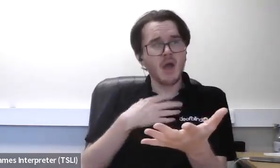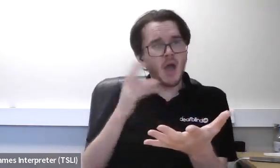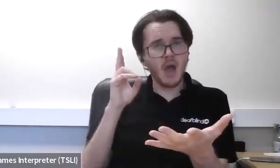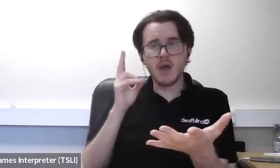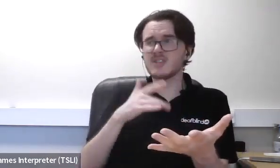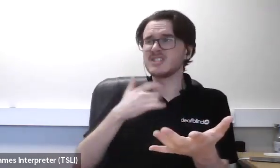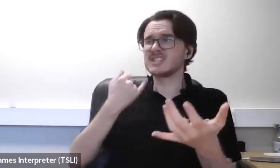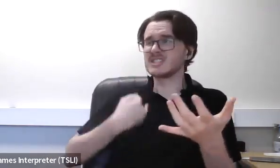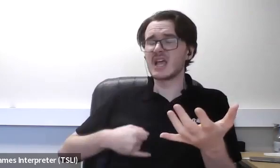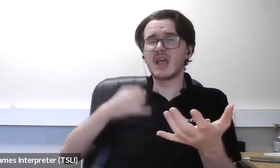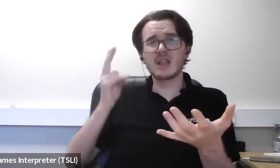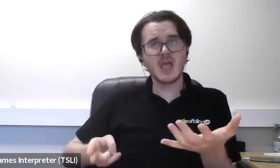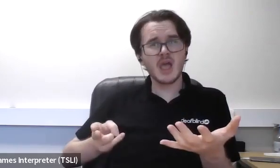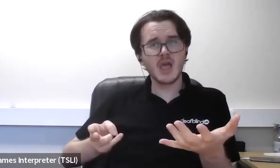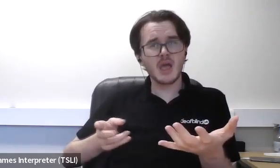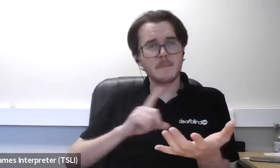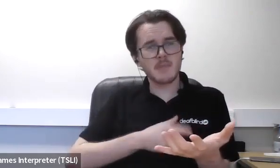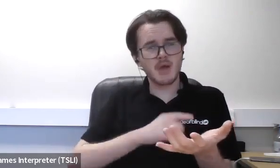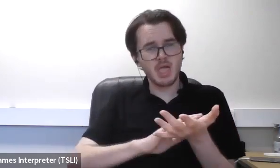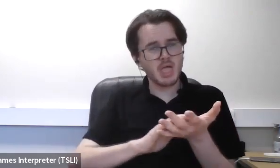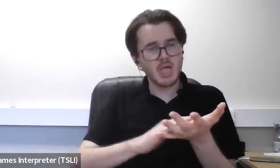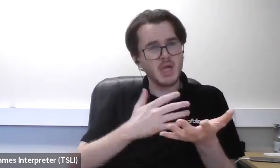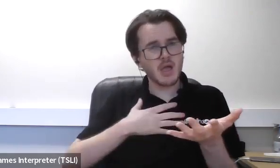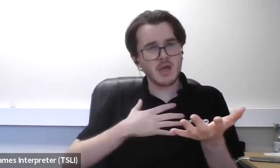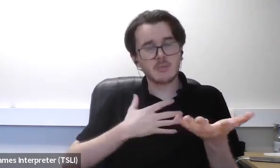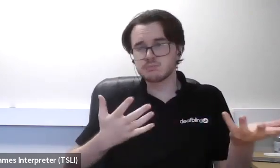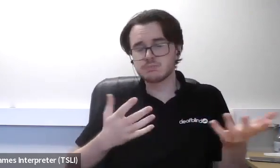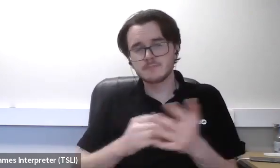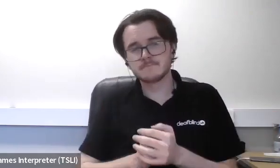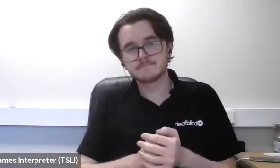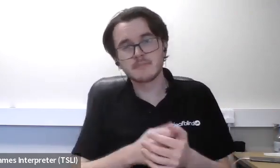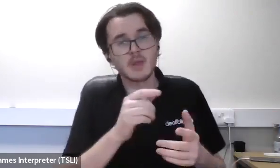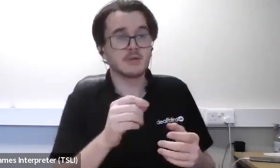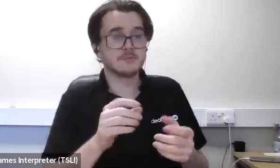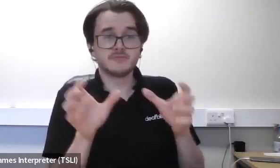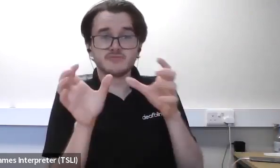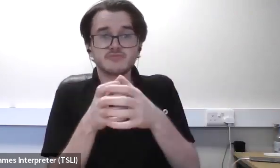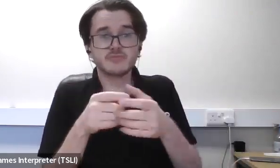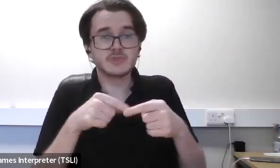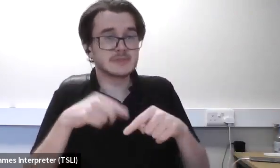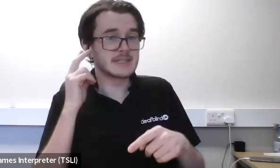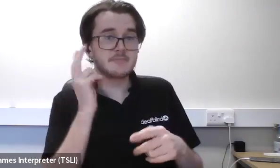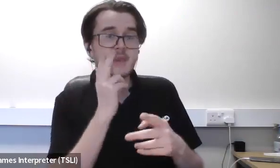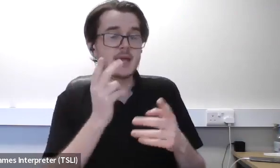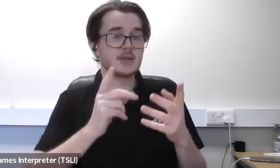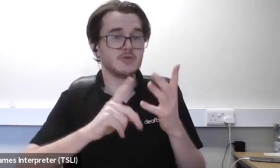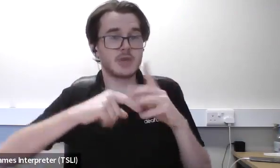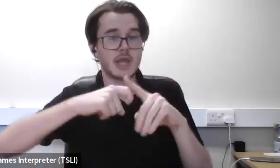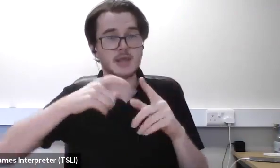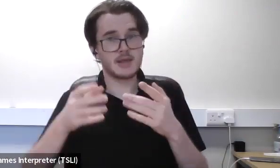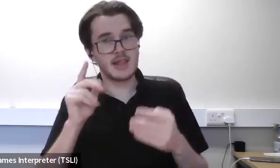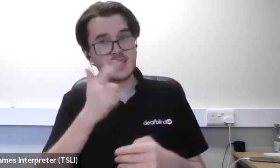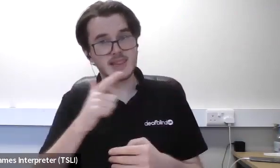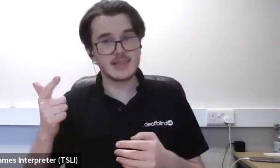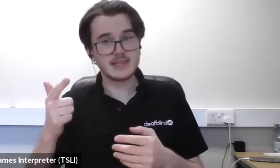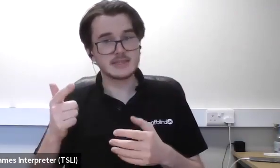Organisations such as DeafBlind UK and Leeds Hearing and Sight Loss Service and others have been working tirelessly to